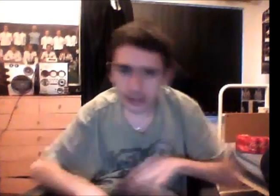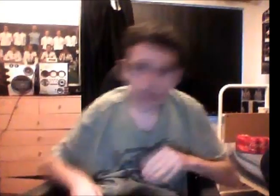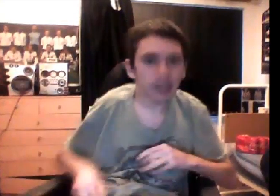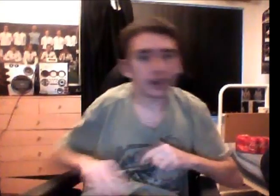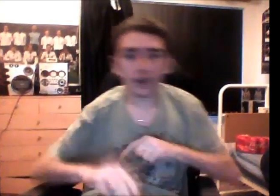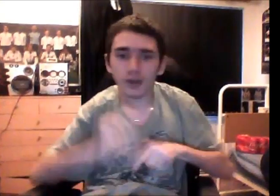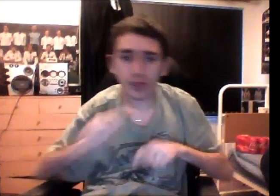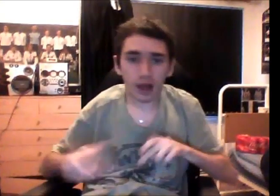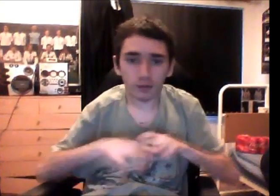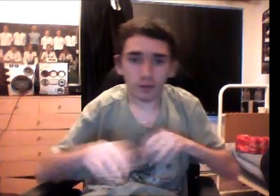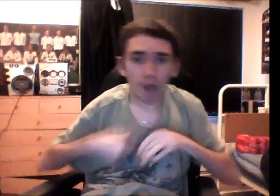in my arms.